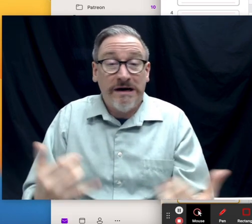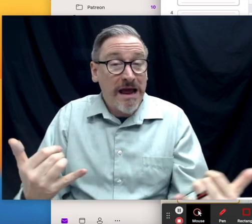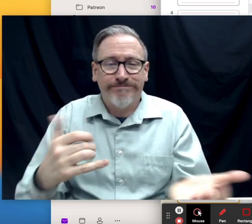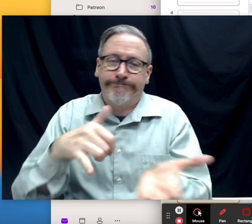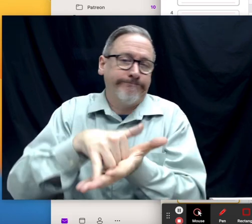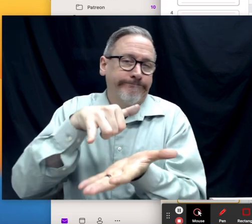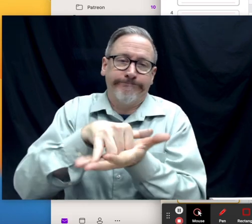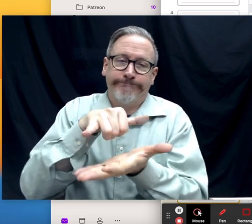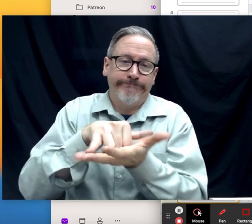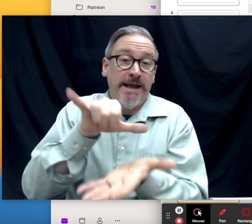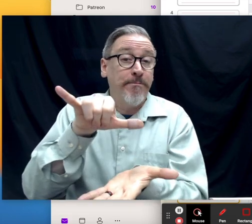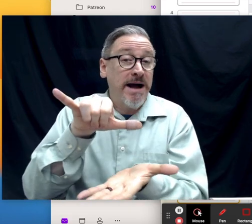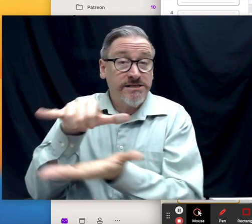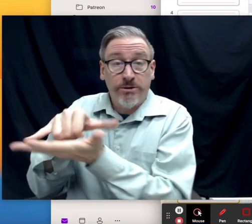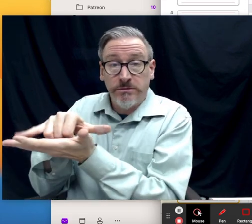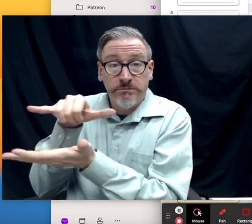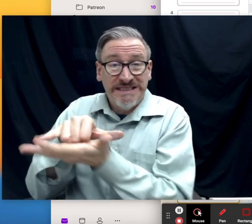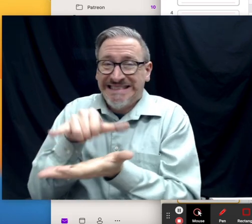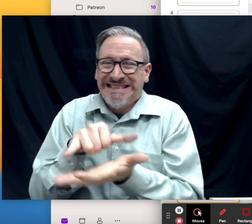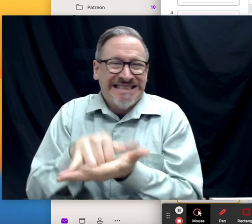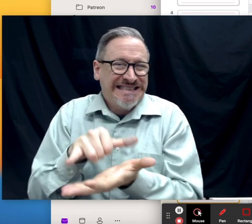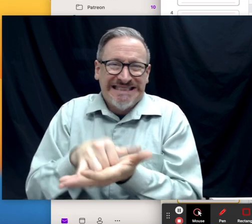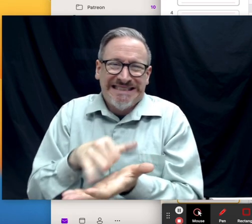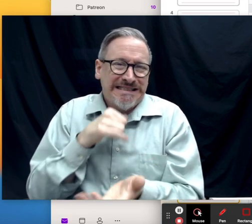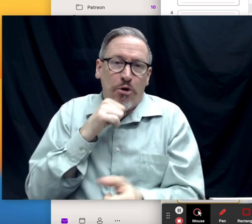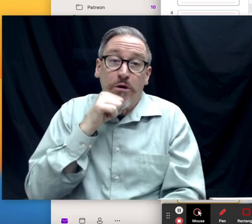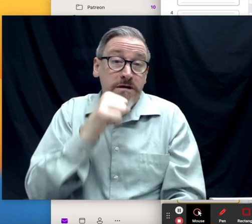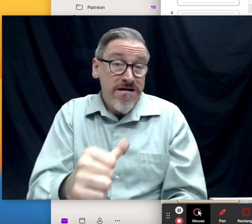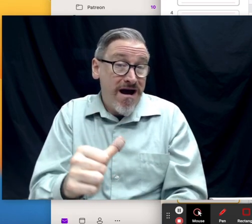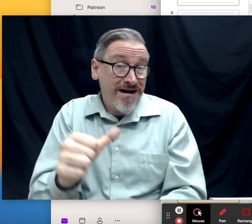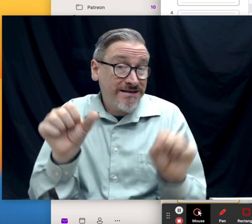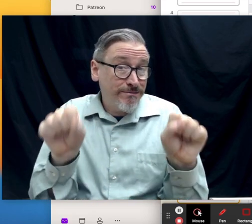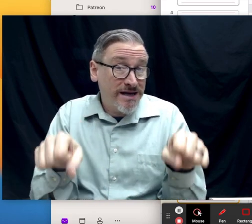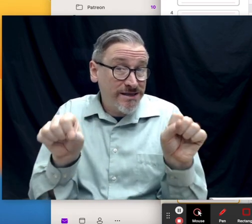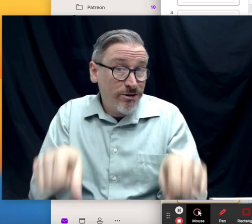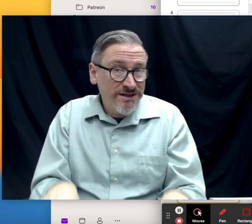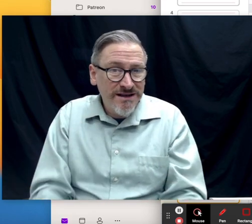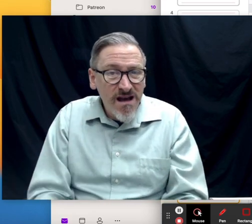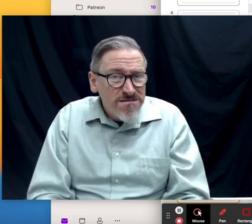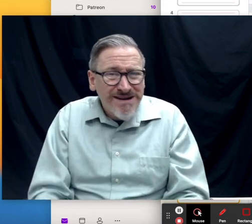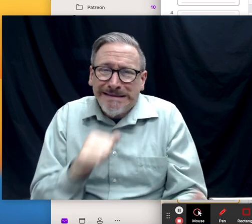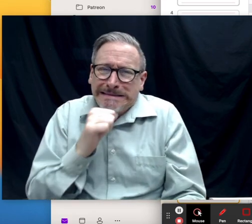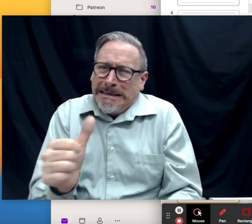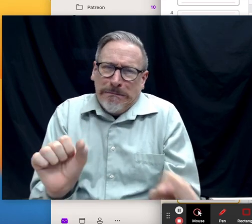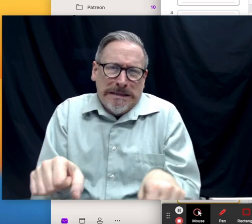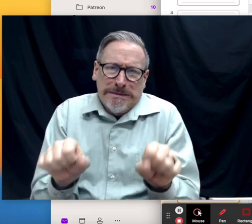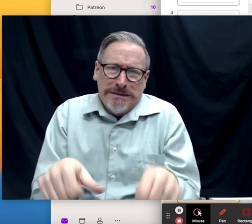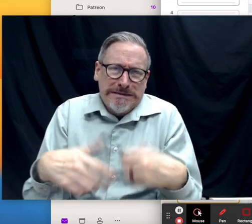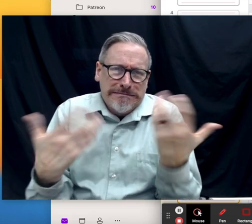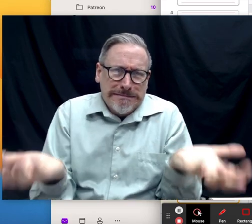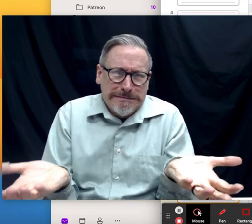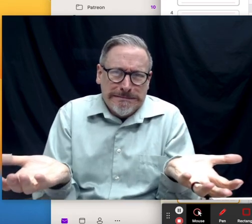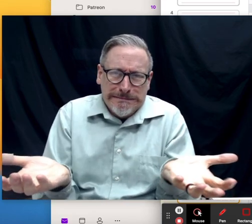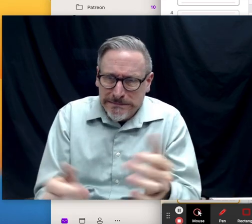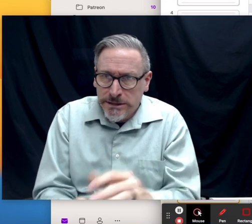Or impossible or not possible.